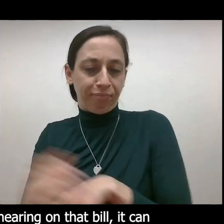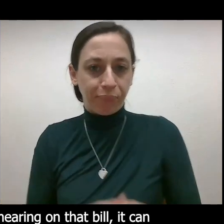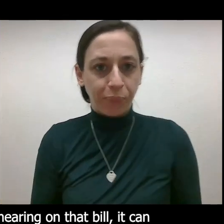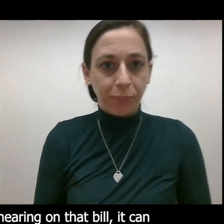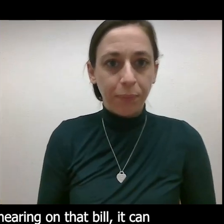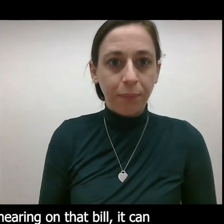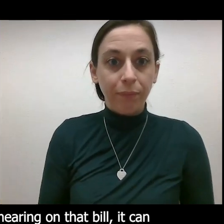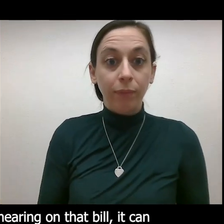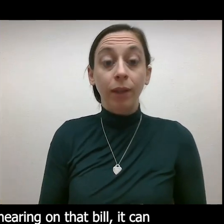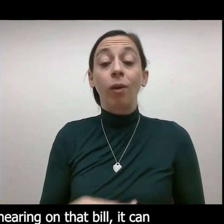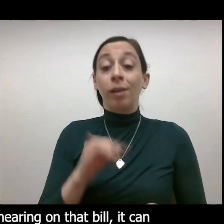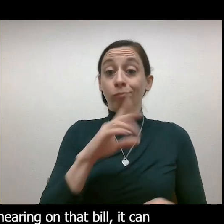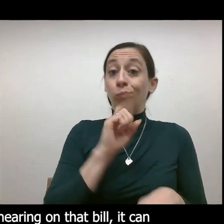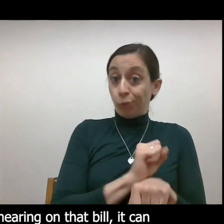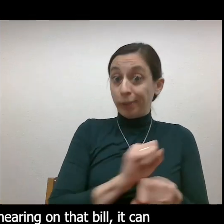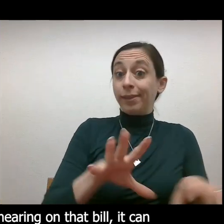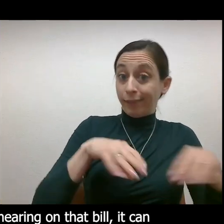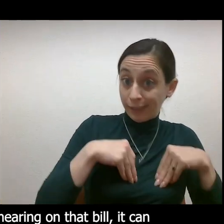means it is dead.